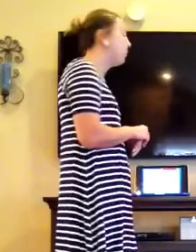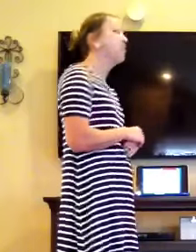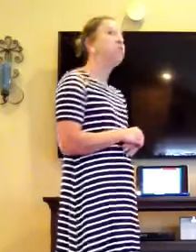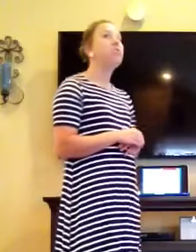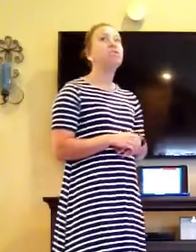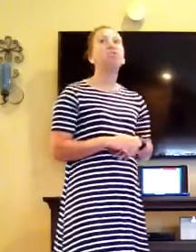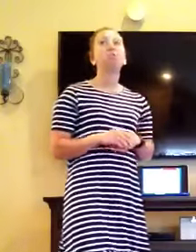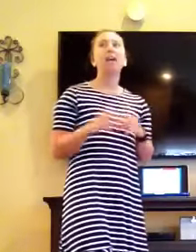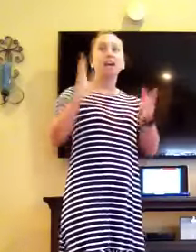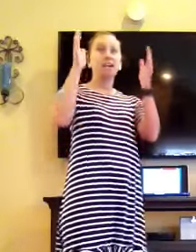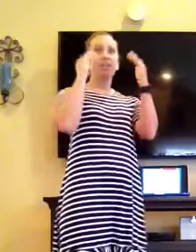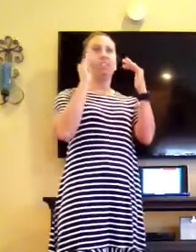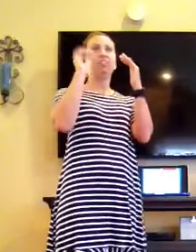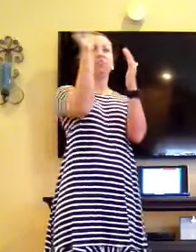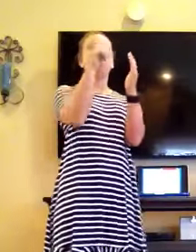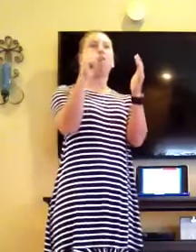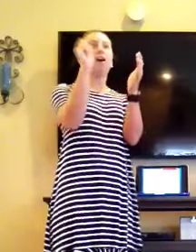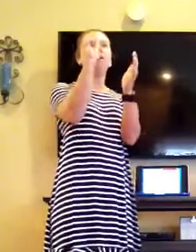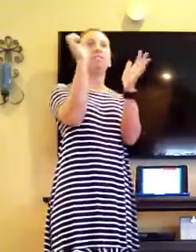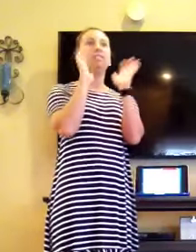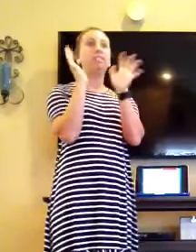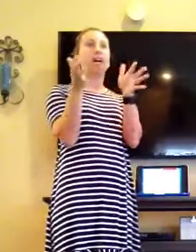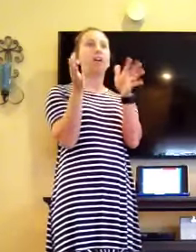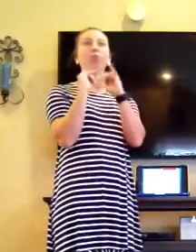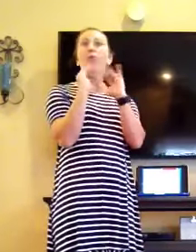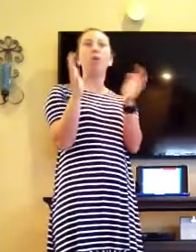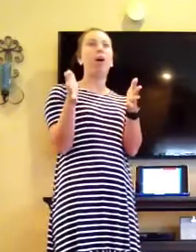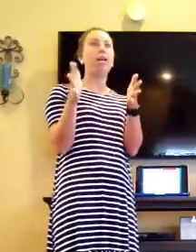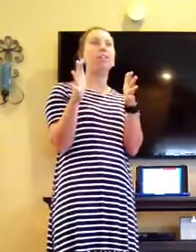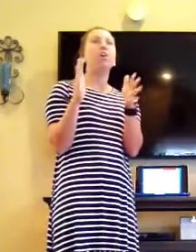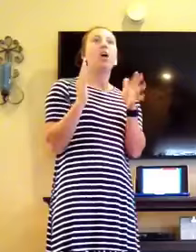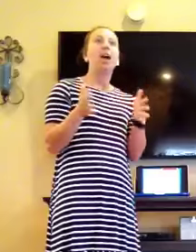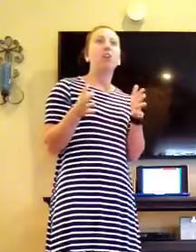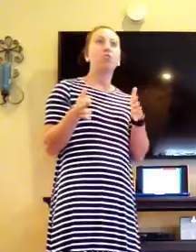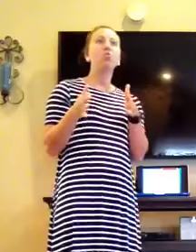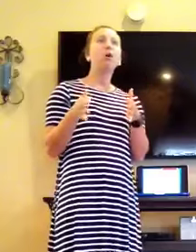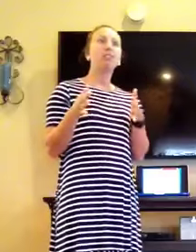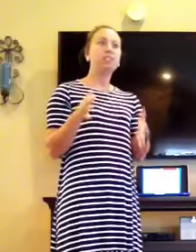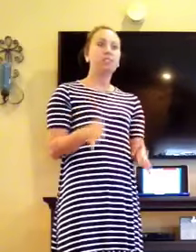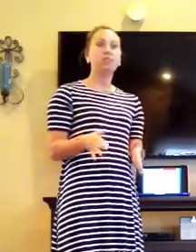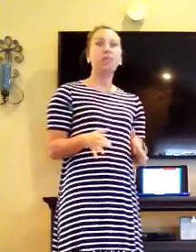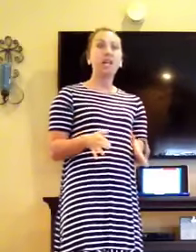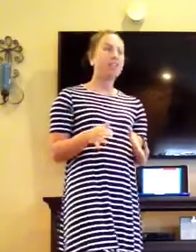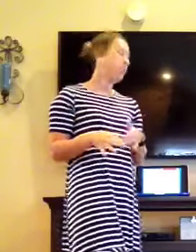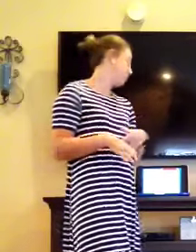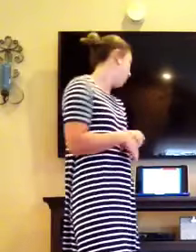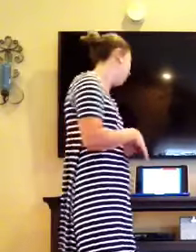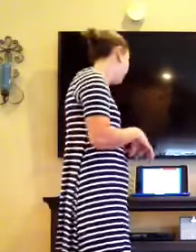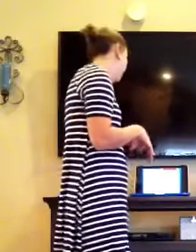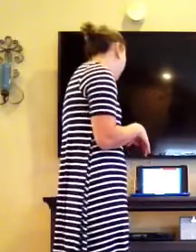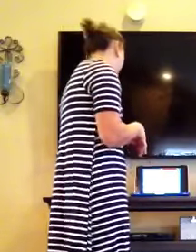want you to kind of draw out, design, or write how you want to display these jobs in your